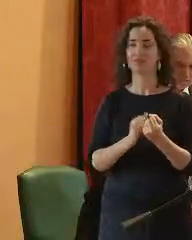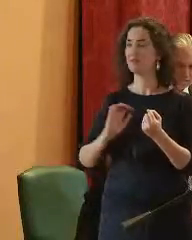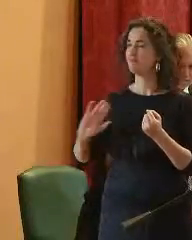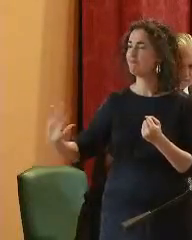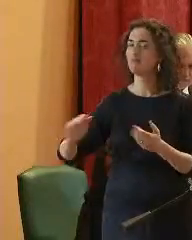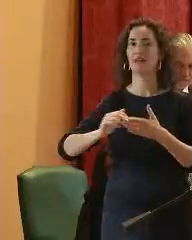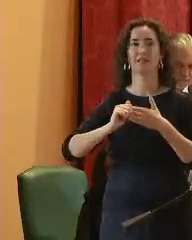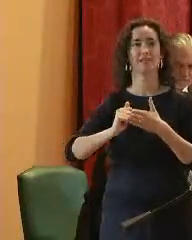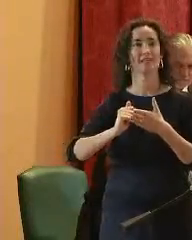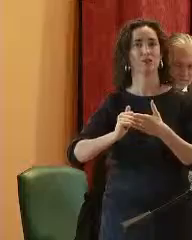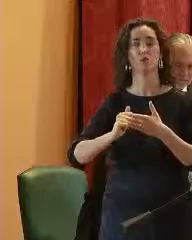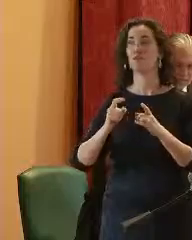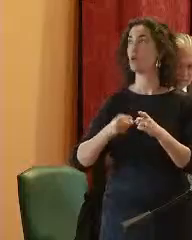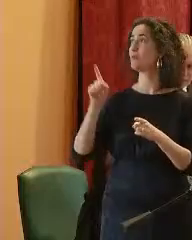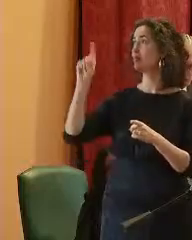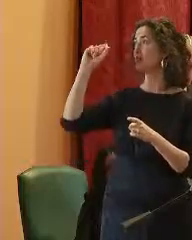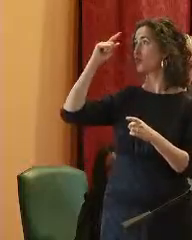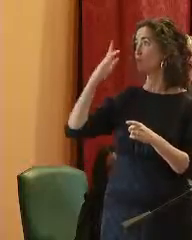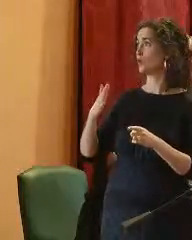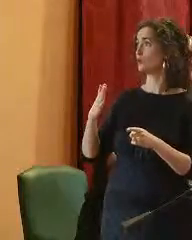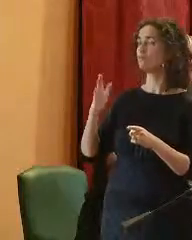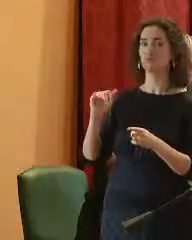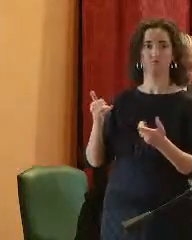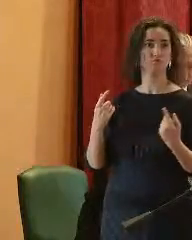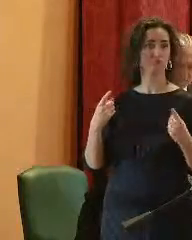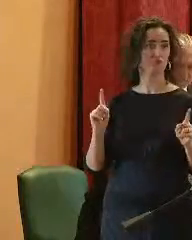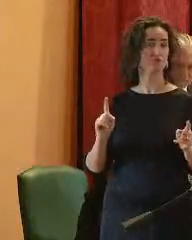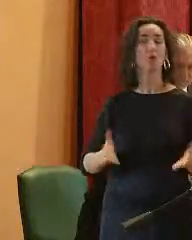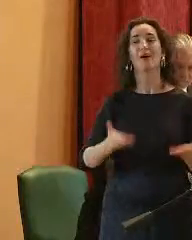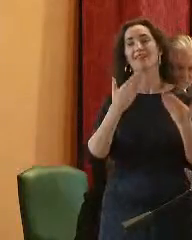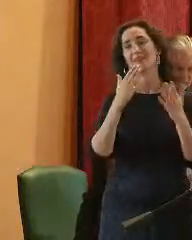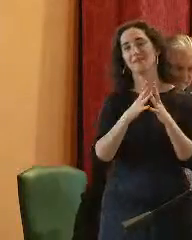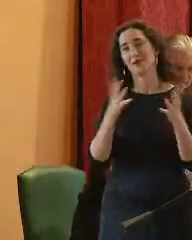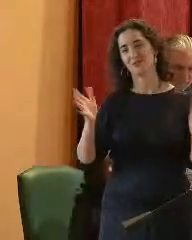have in this administration. So thank you very much.